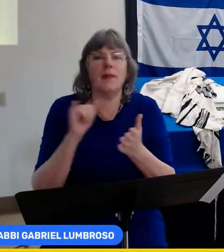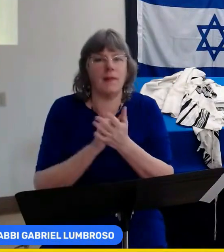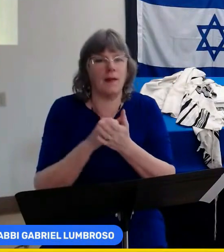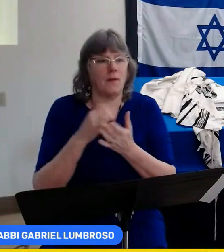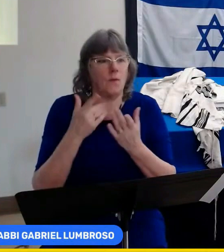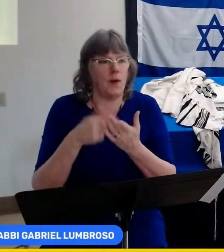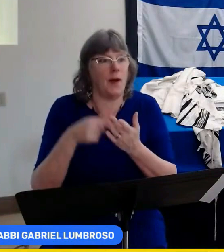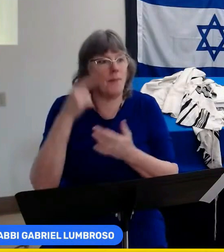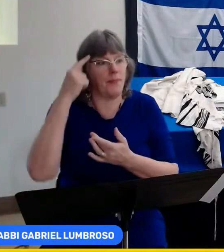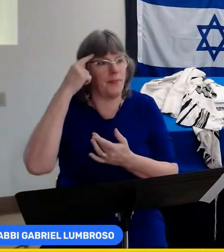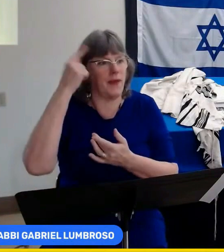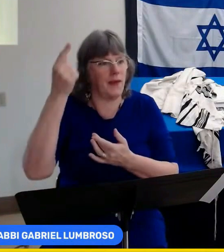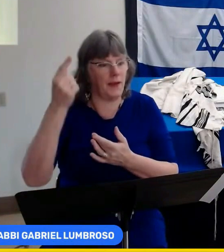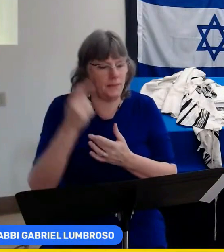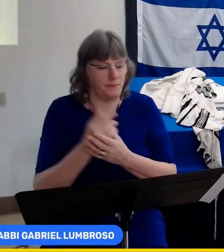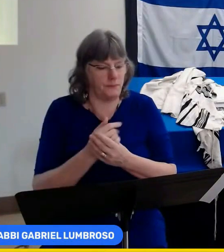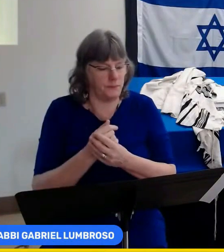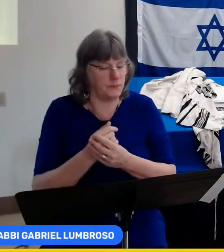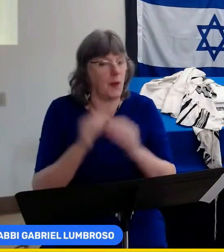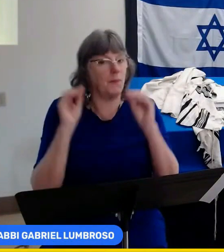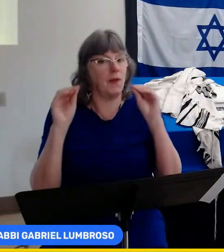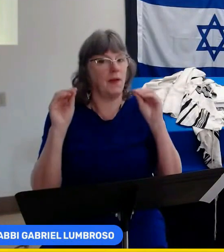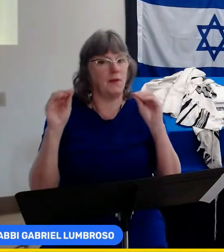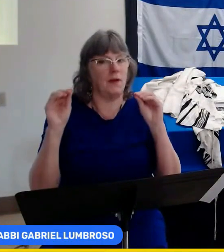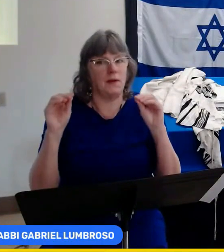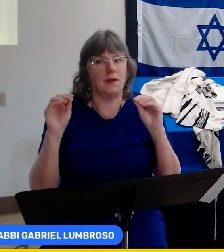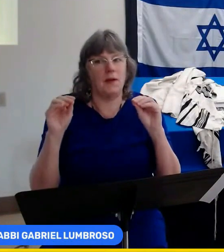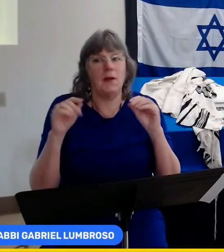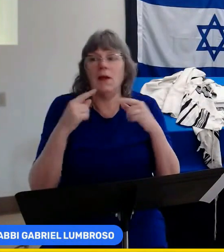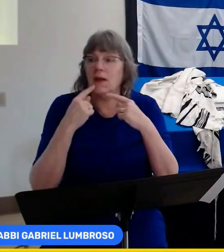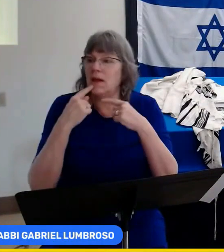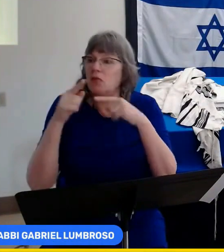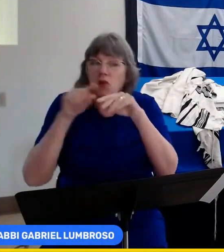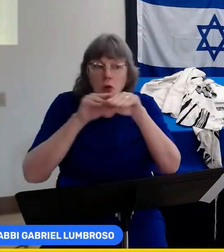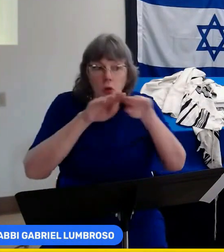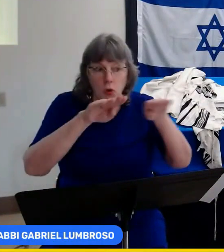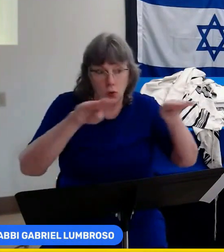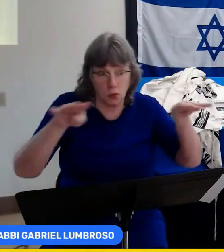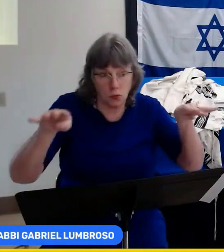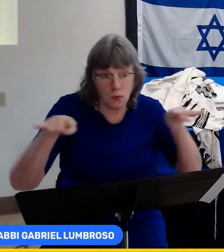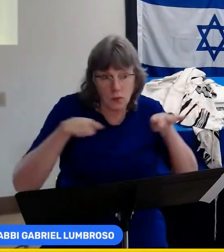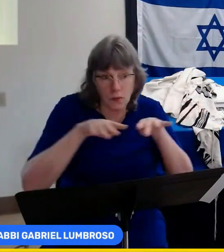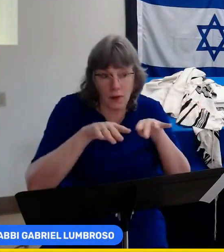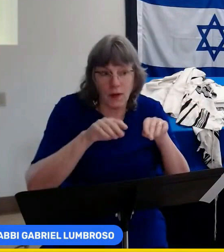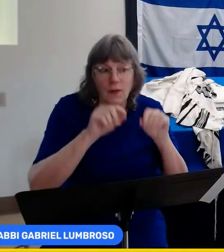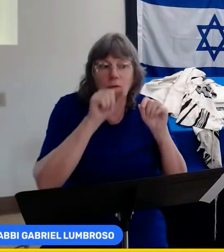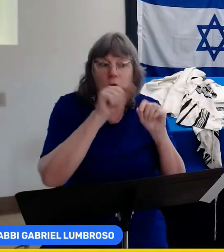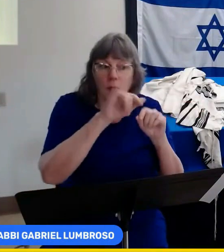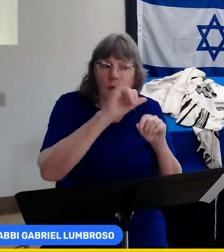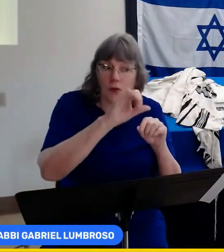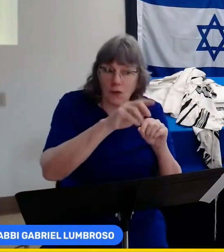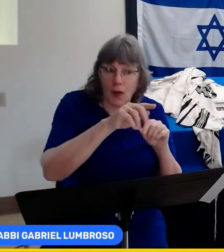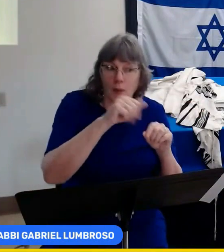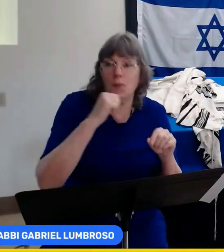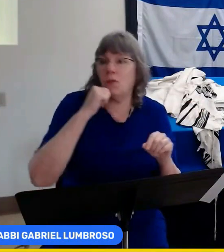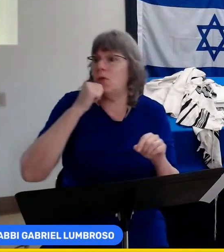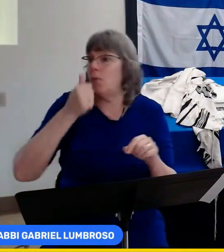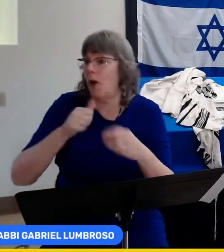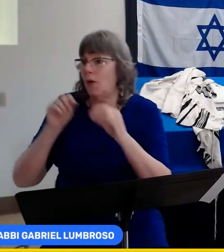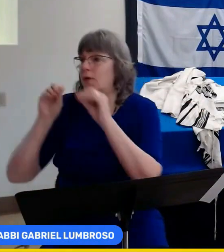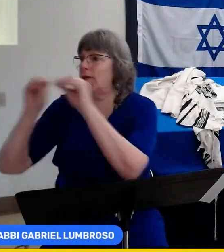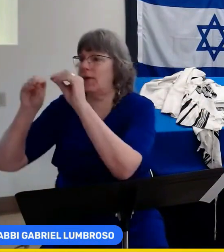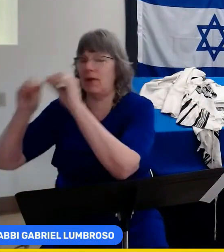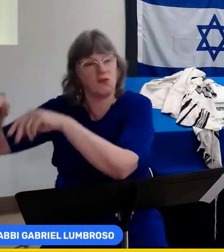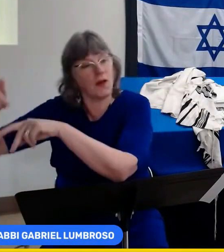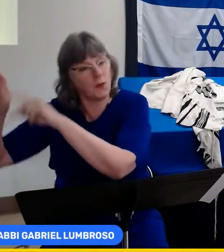I'm thinking. I'm teaching, telling you, helping you for your job of tomorrow. We